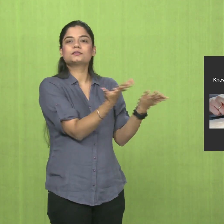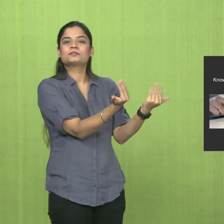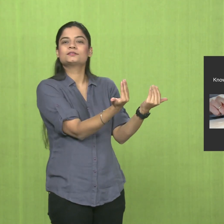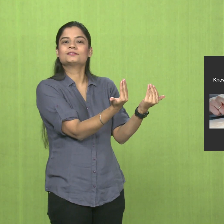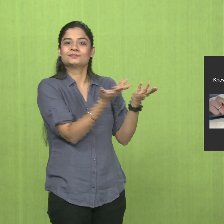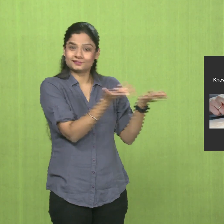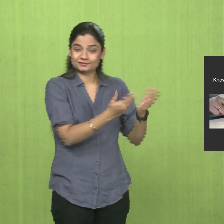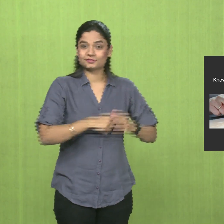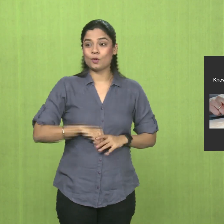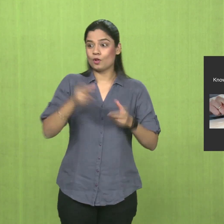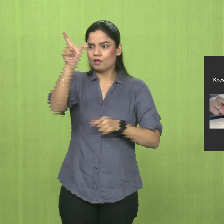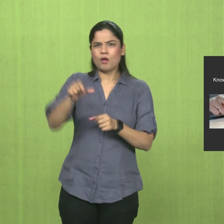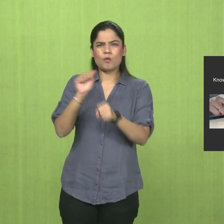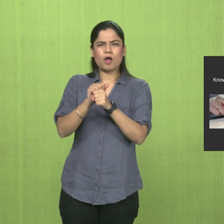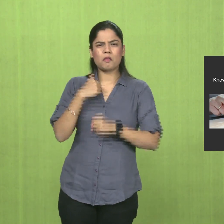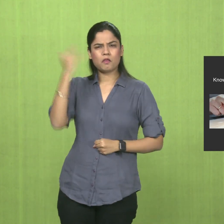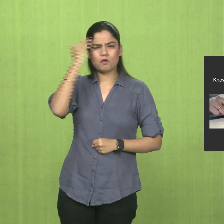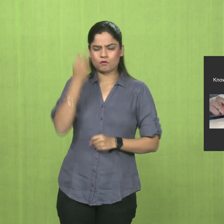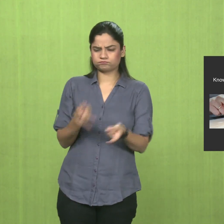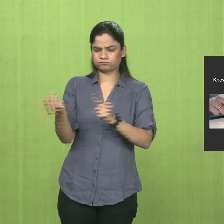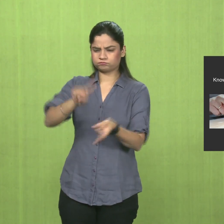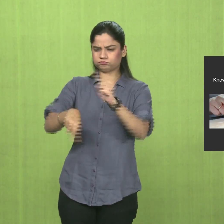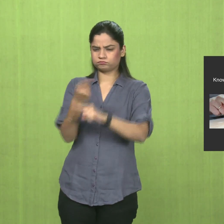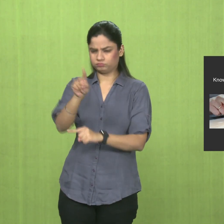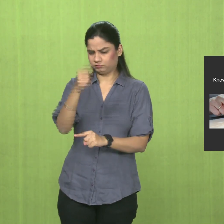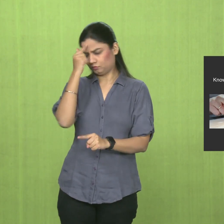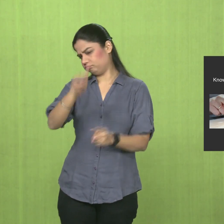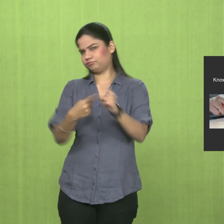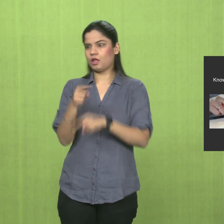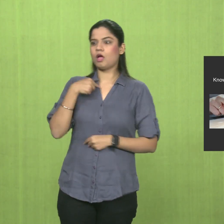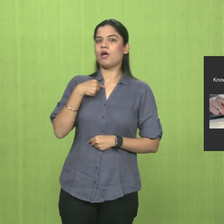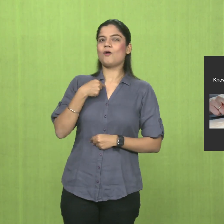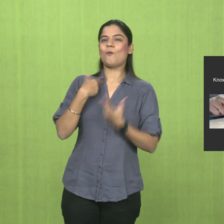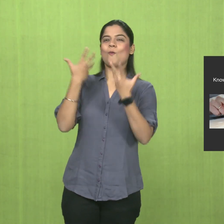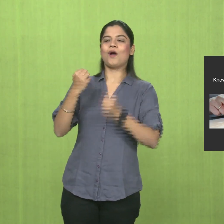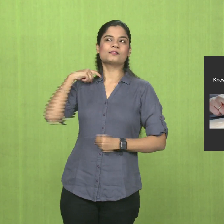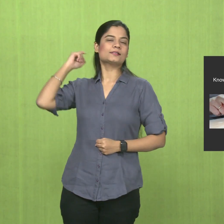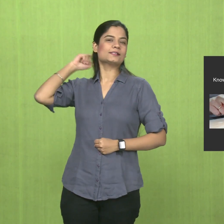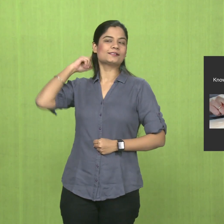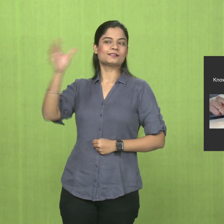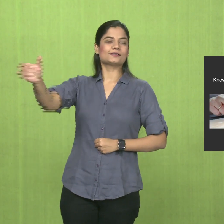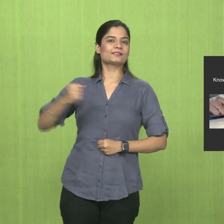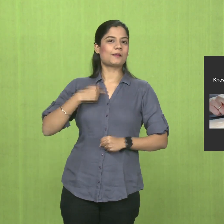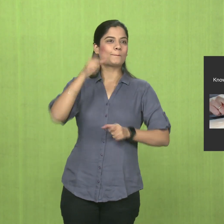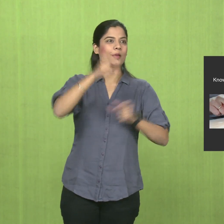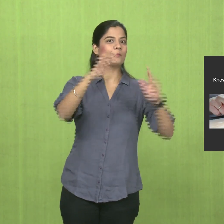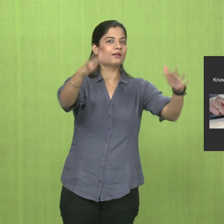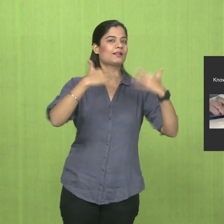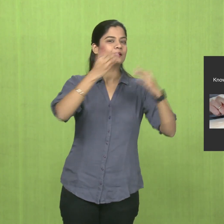Why? Because I have recognized for the talents. So, we have to recognize people's talents and abilities in order to understand what is a good